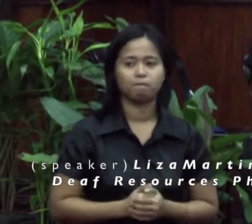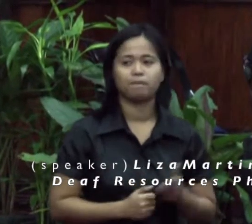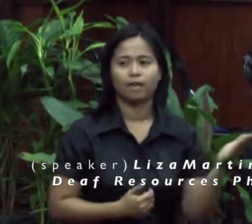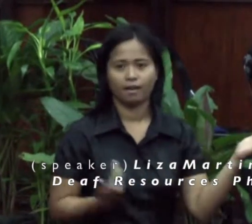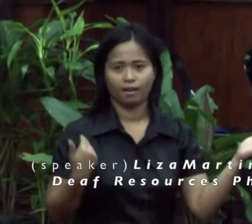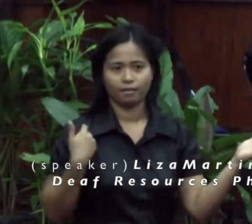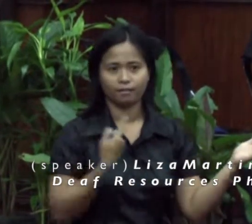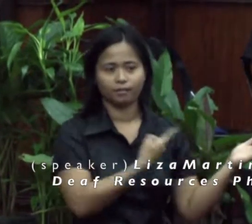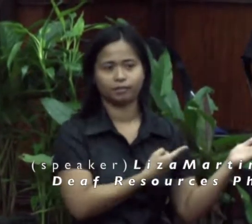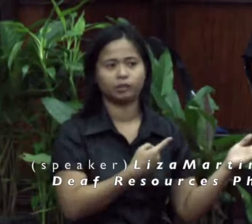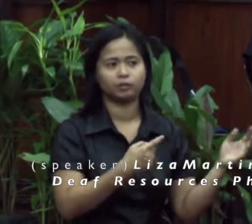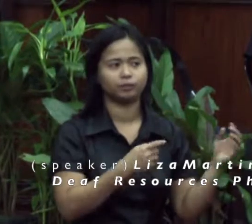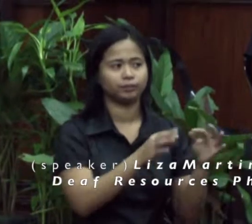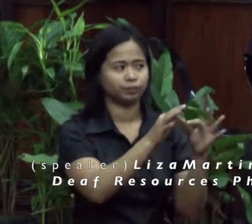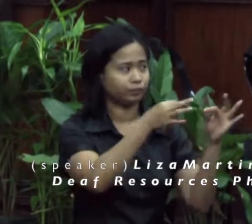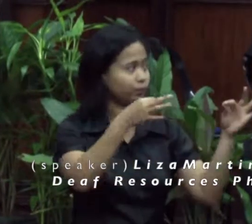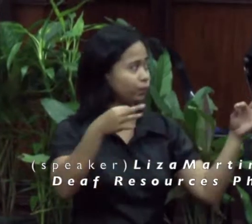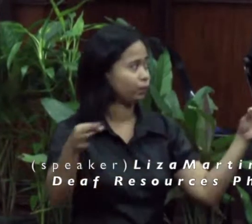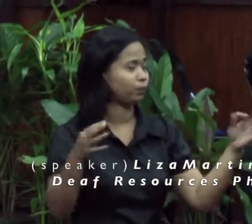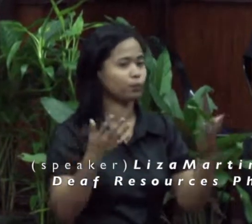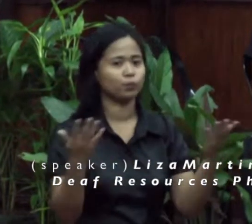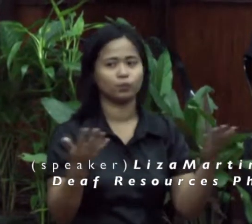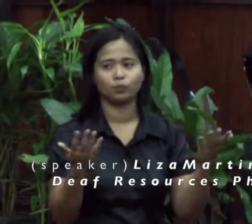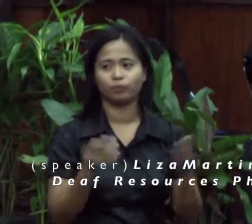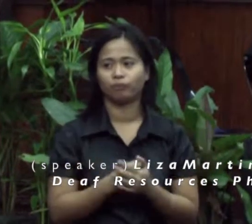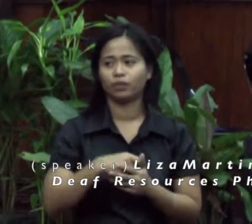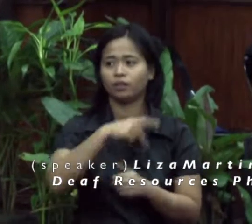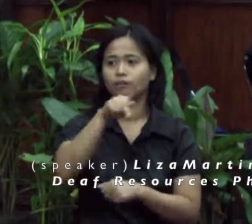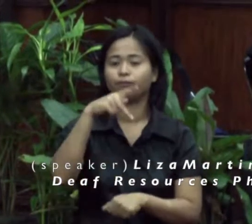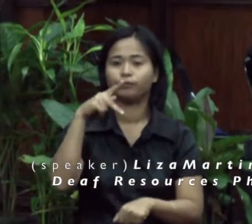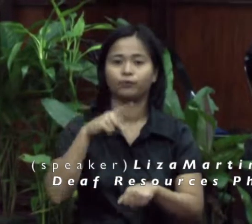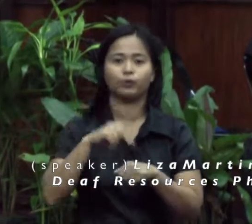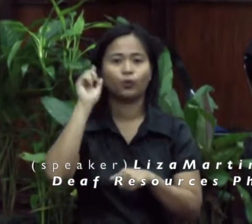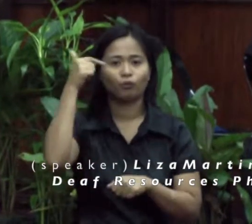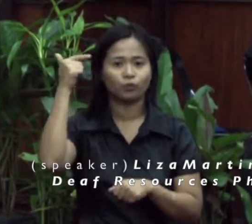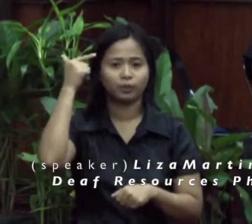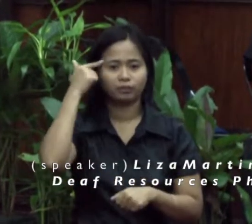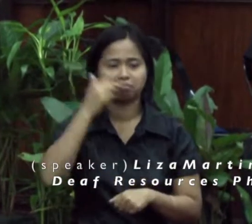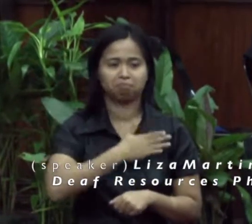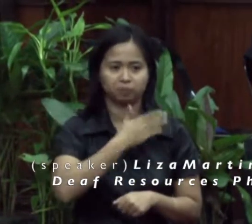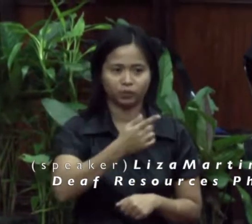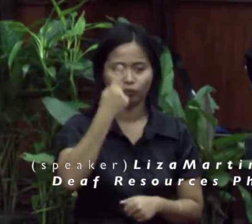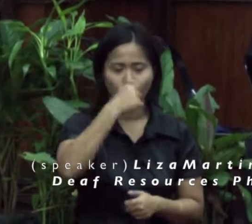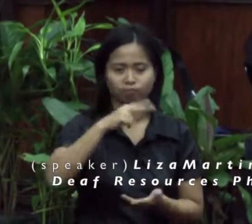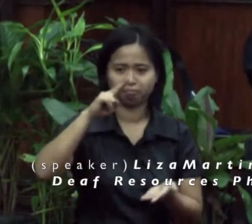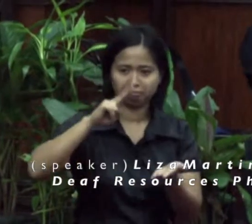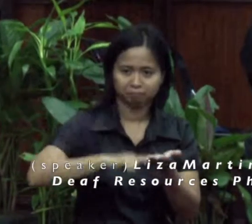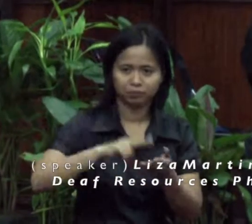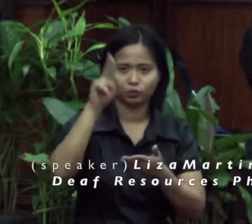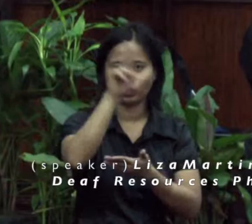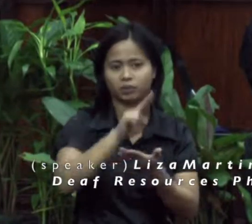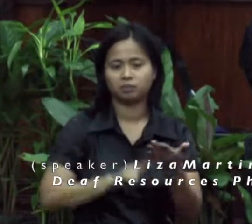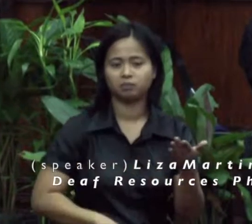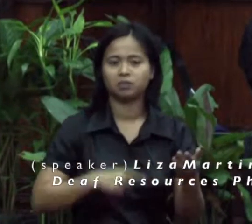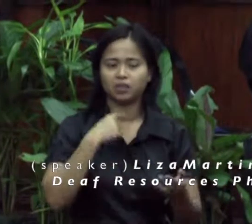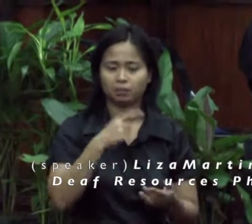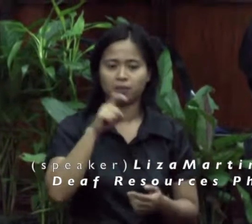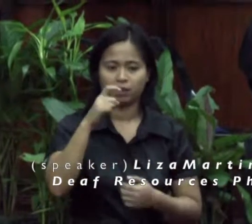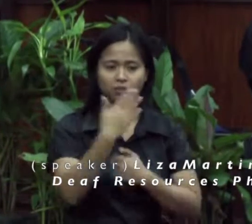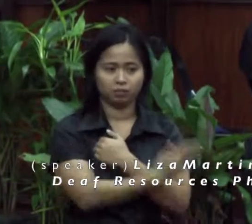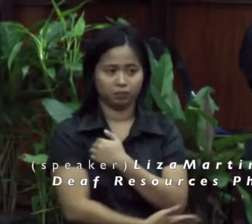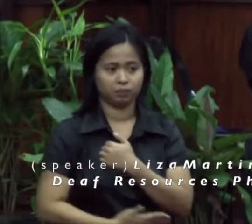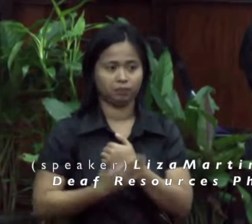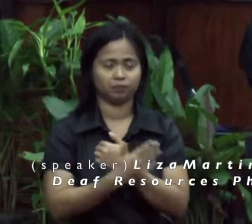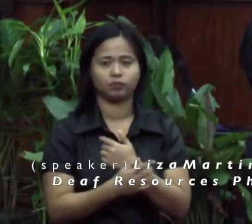of the statements in the Philippine government's commitment to the UNCRPD, which is that the state parties